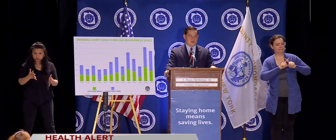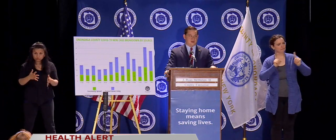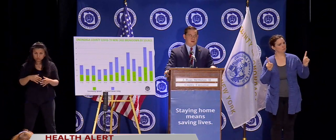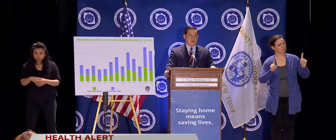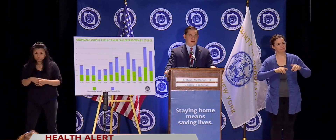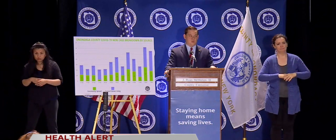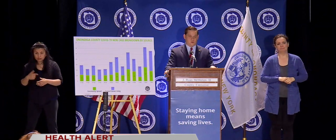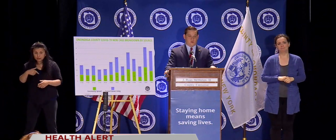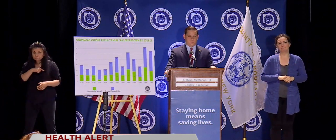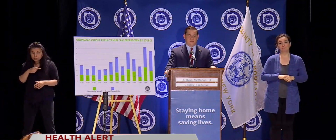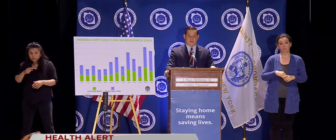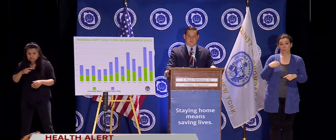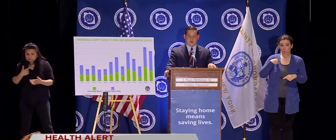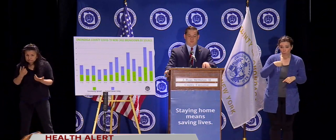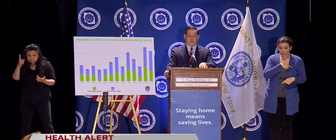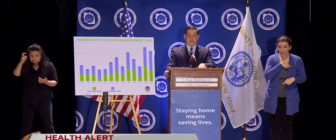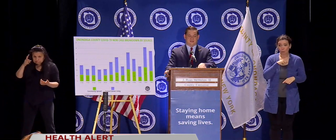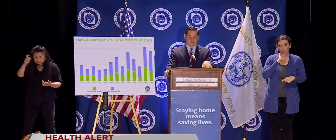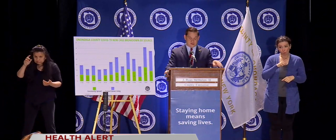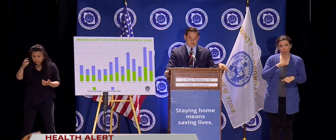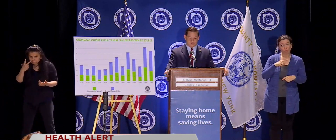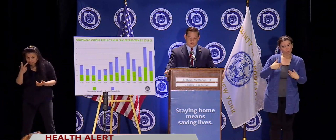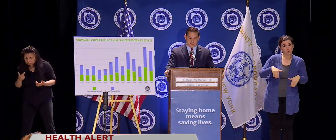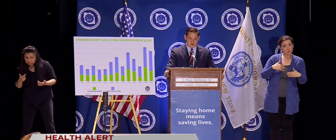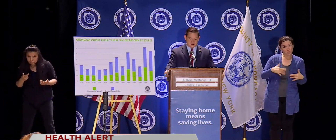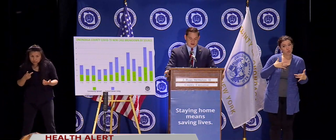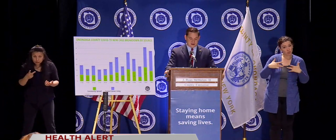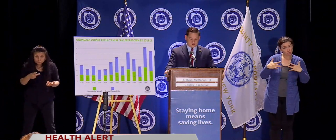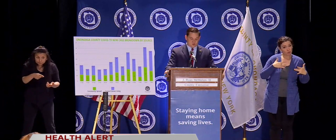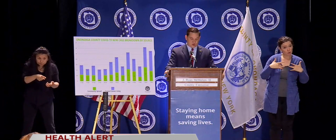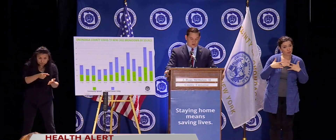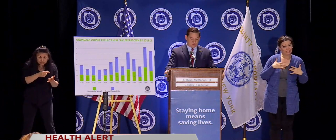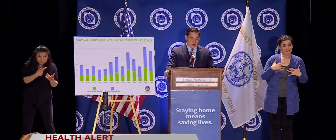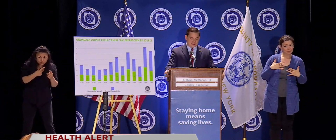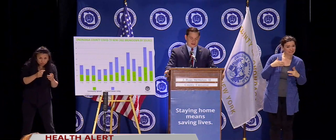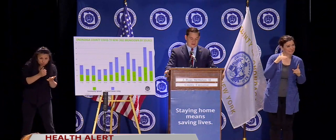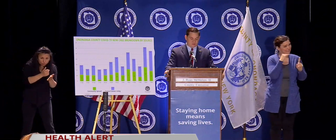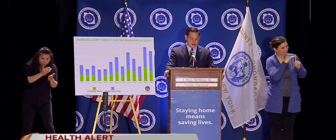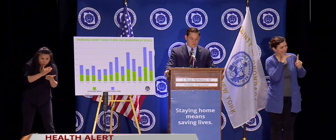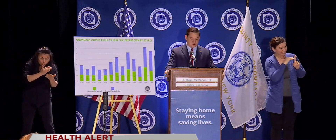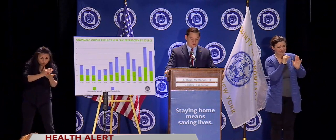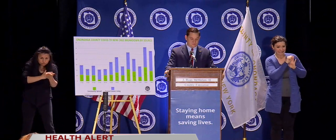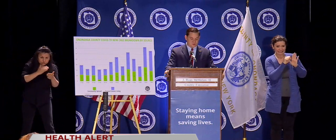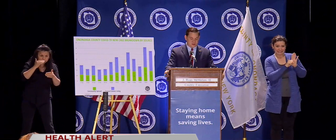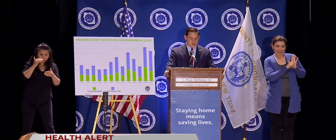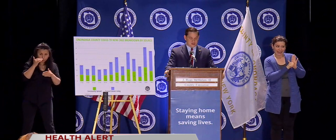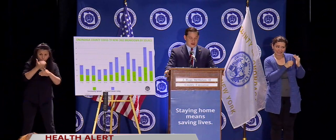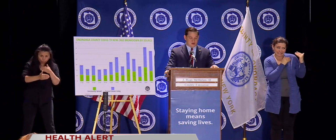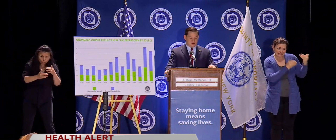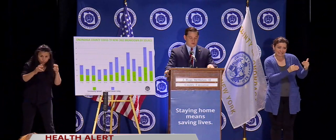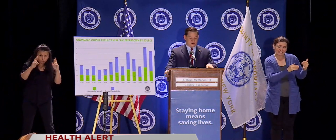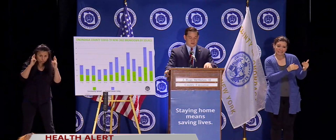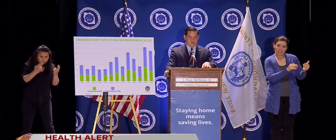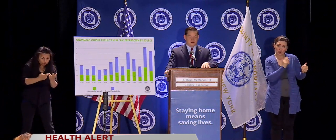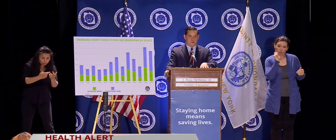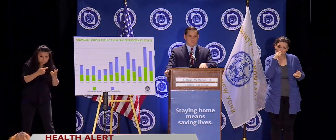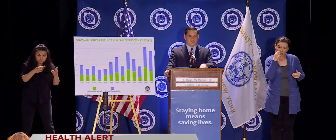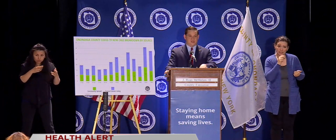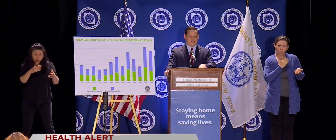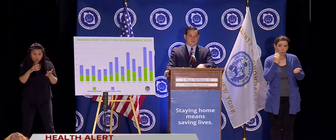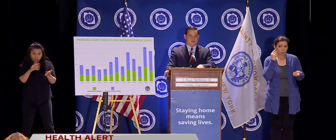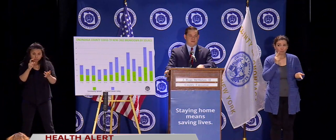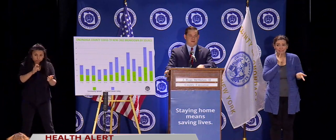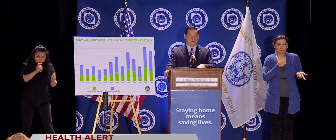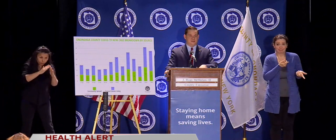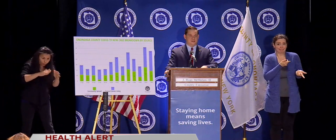that, and we were taking very proactive measures to try to block that from happening. Now, what you're